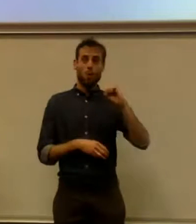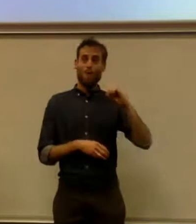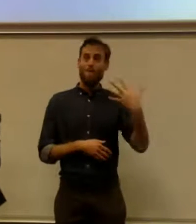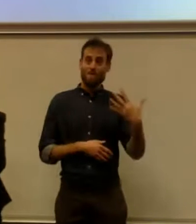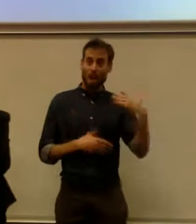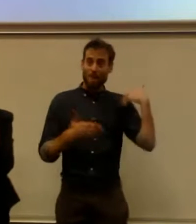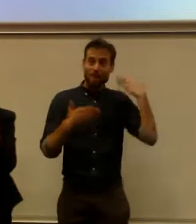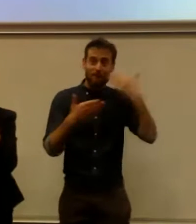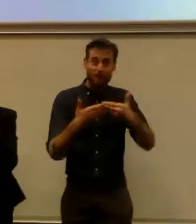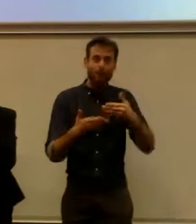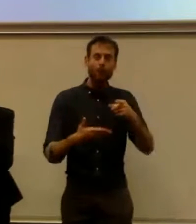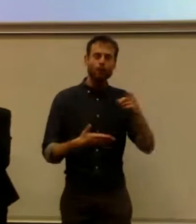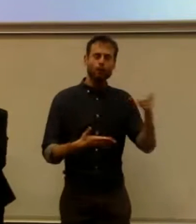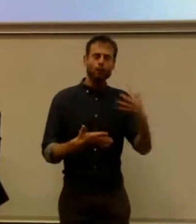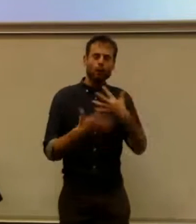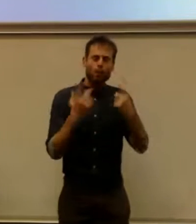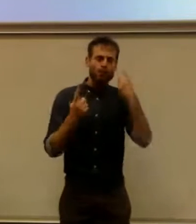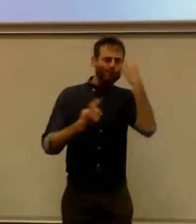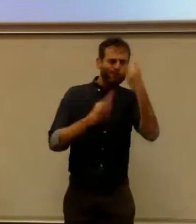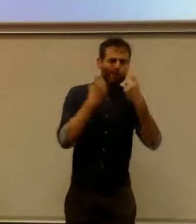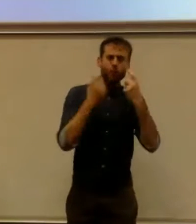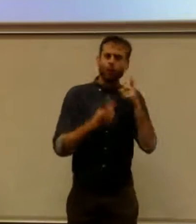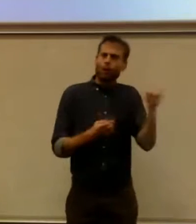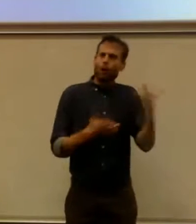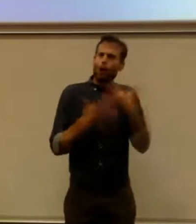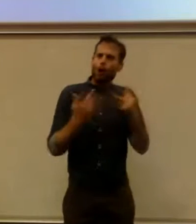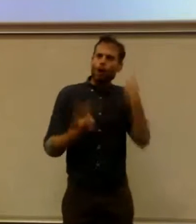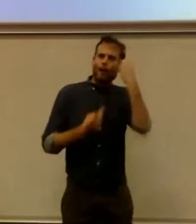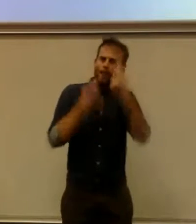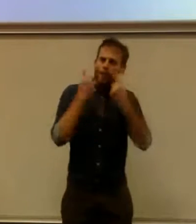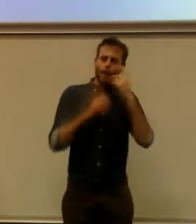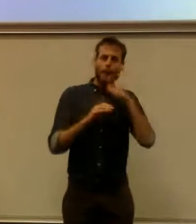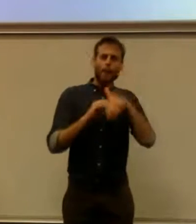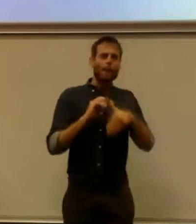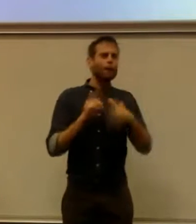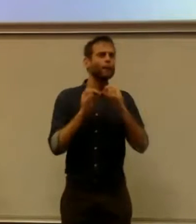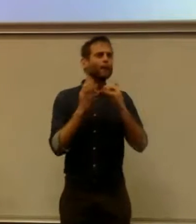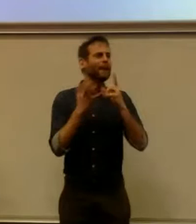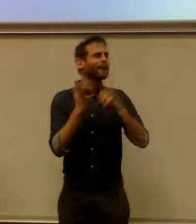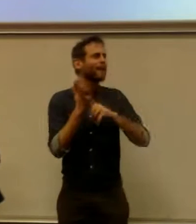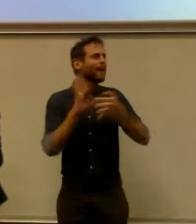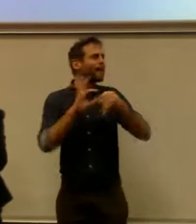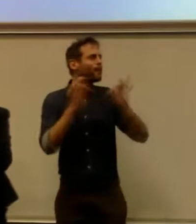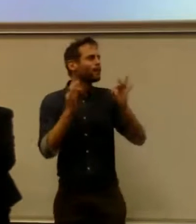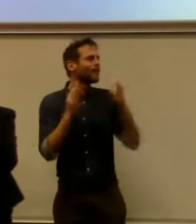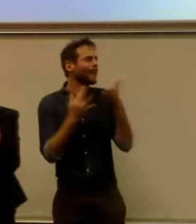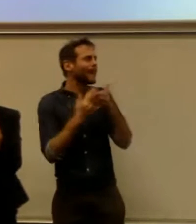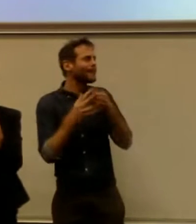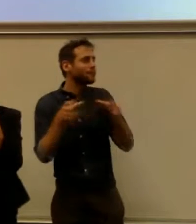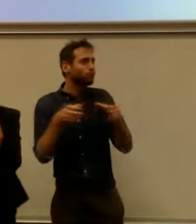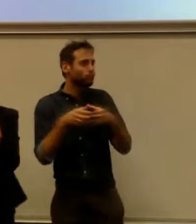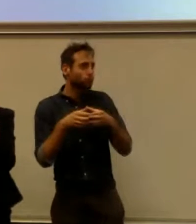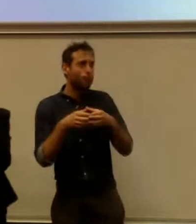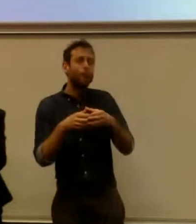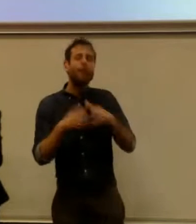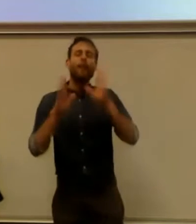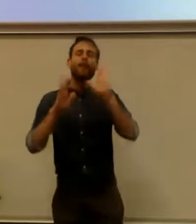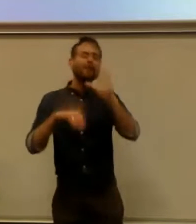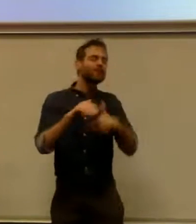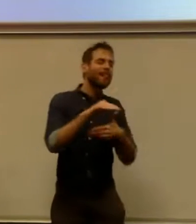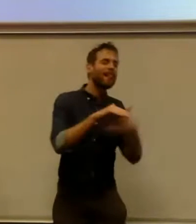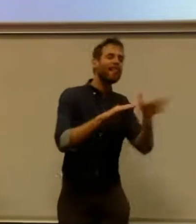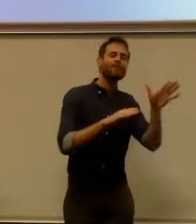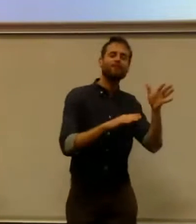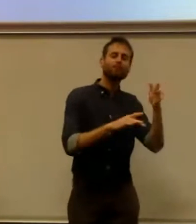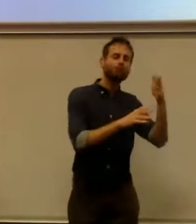at the early stages of thinking about BSL and linguistic access group, and then went away to do some early years things.